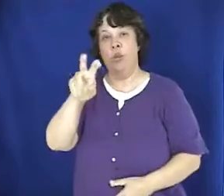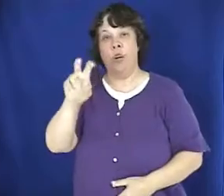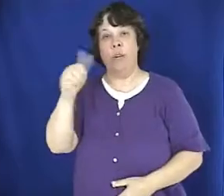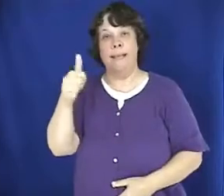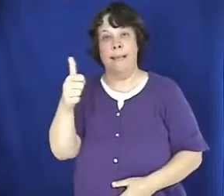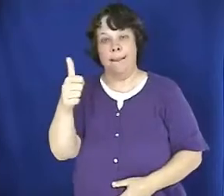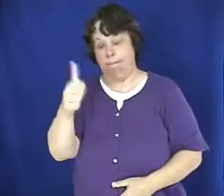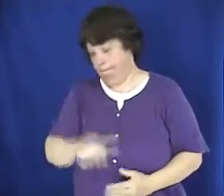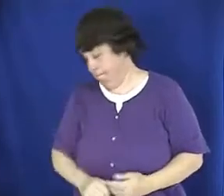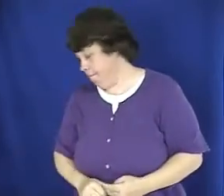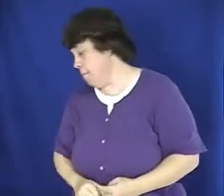9,876,543,210.